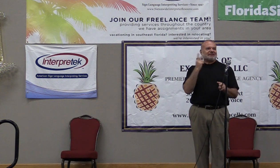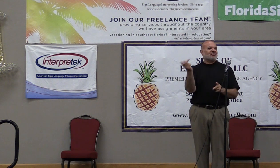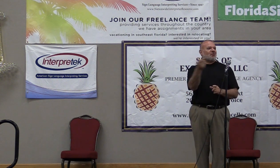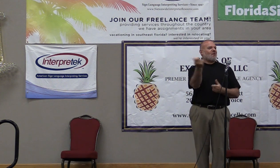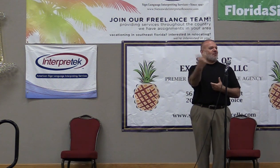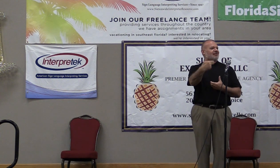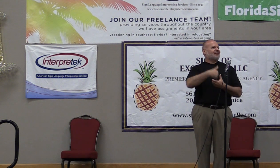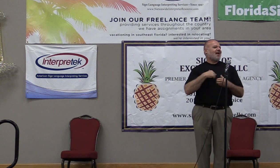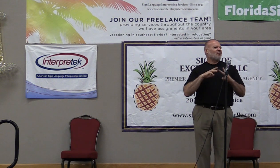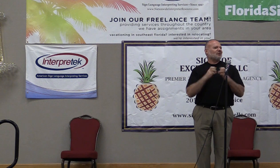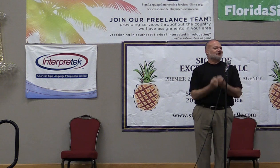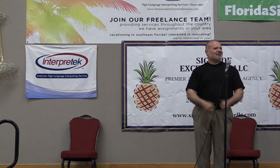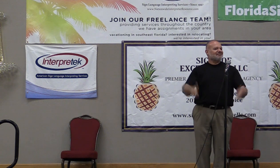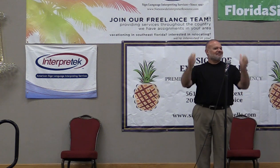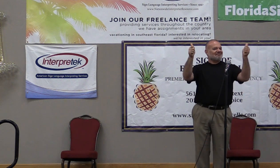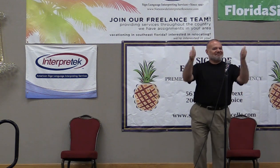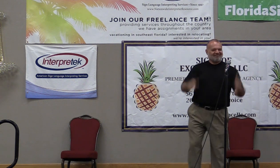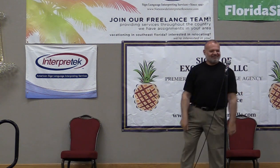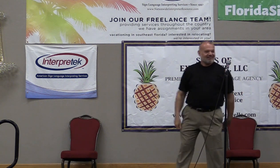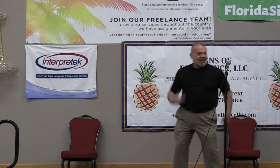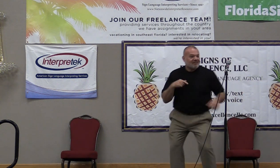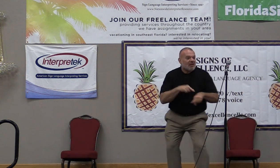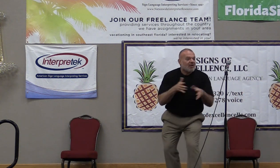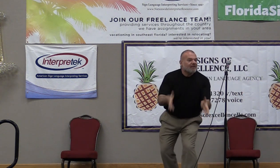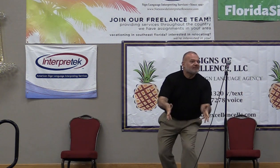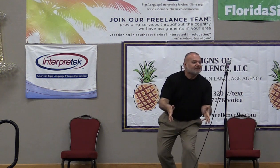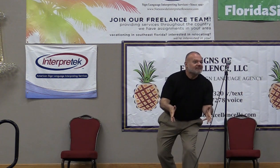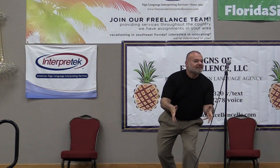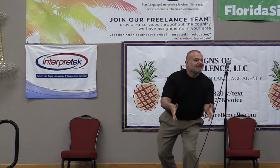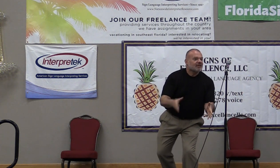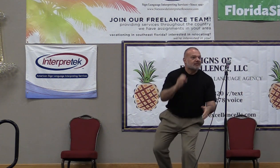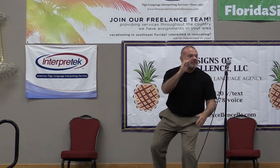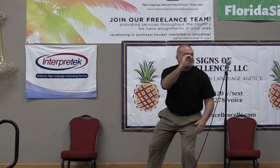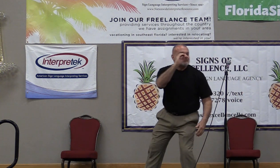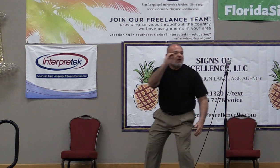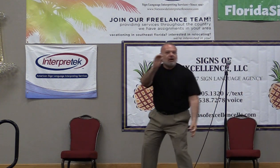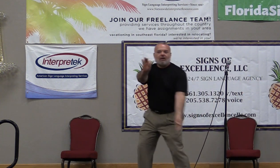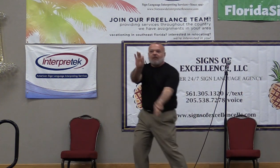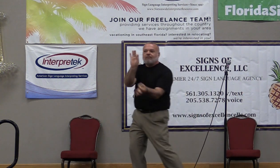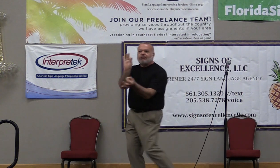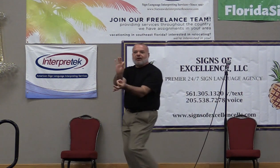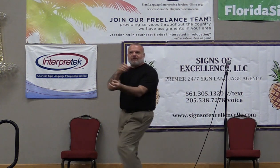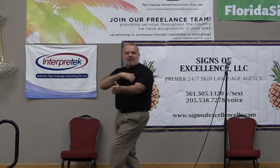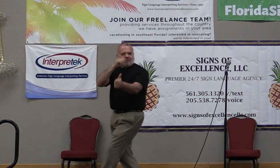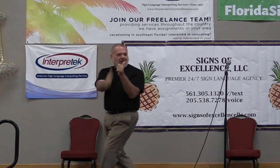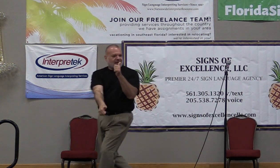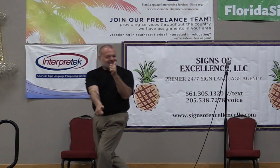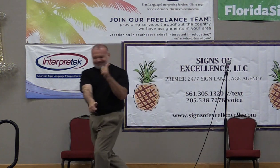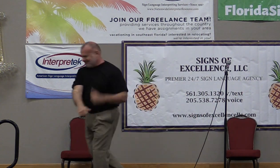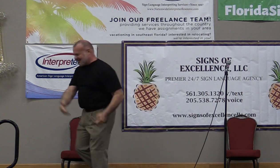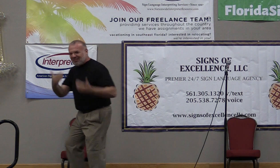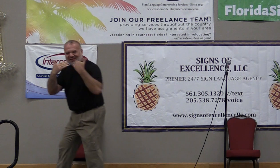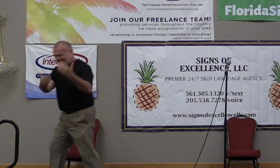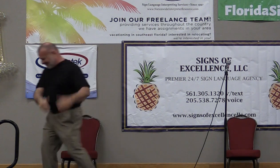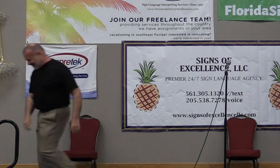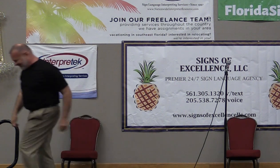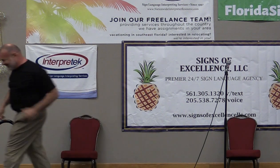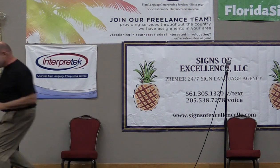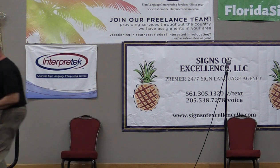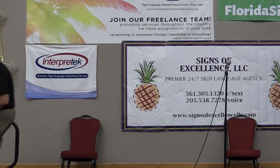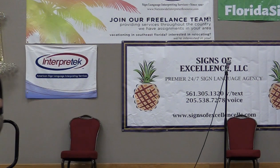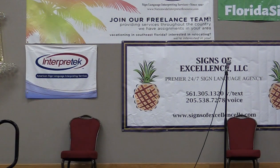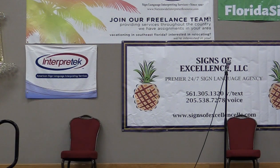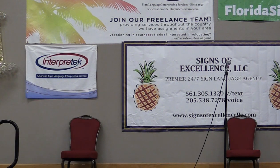right? I'm looking forward to see you all at my workshops. Do I have time left? Oh, perfect. I